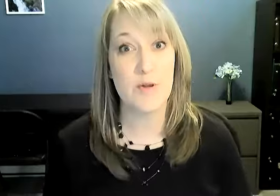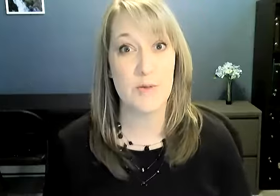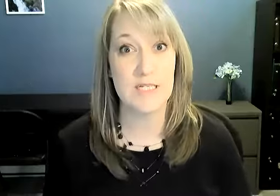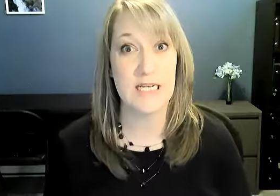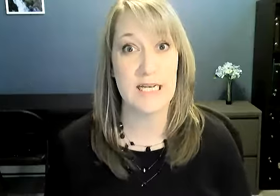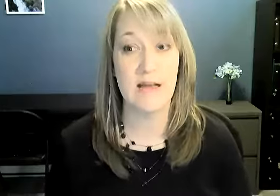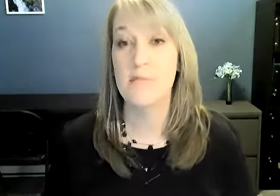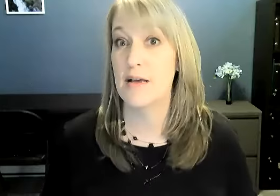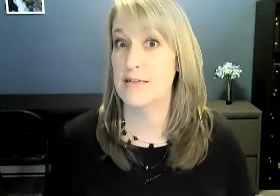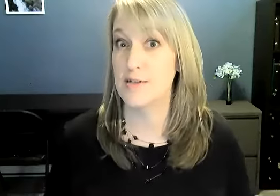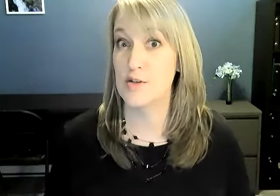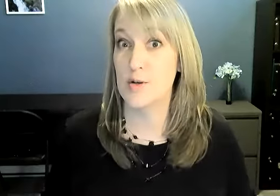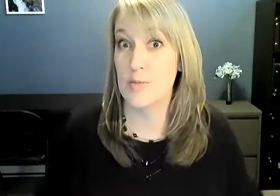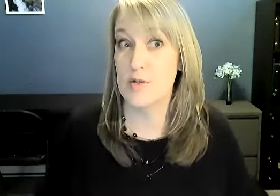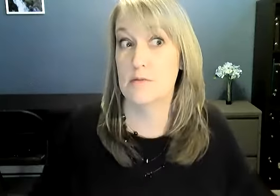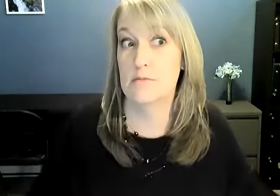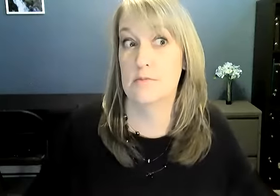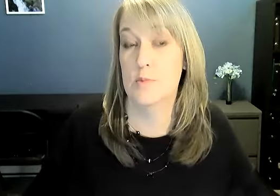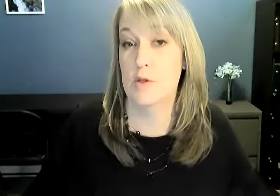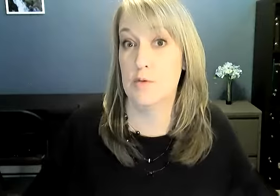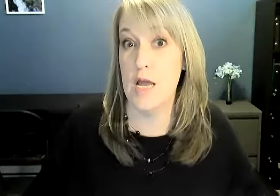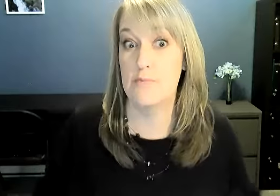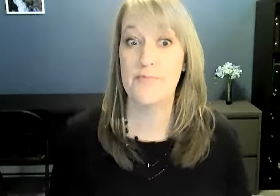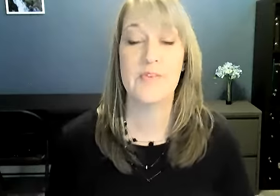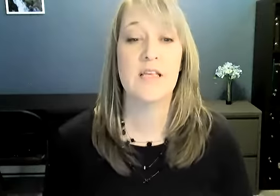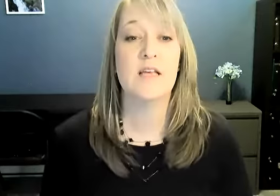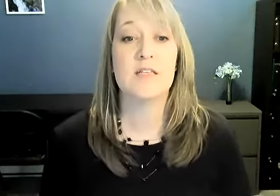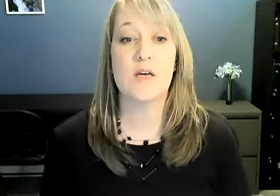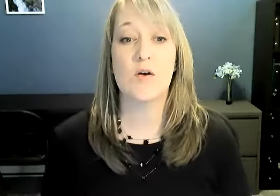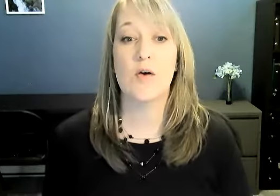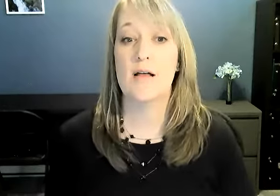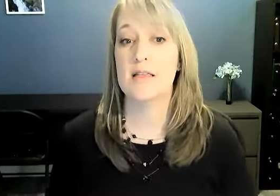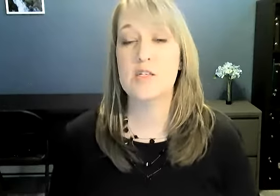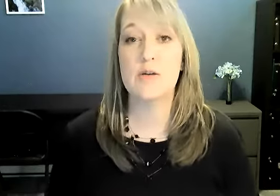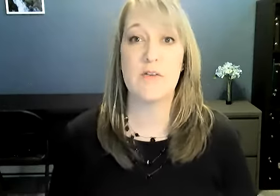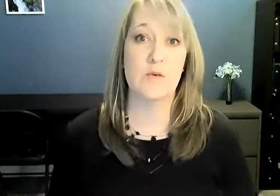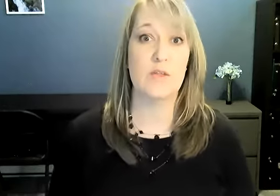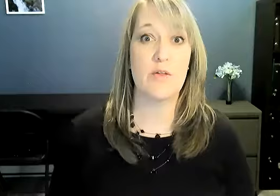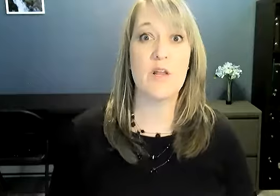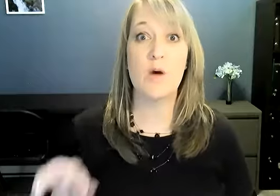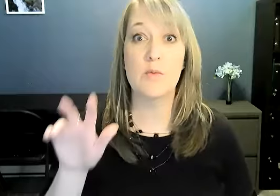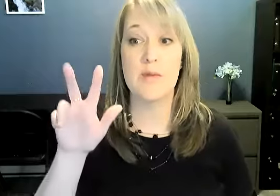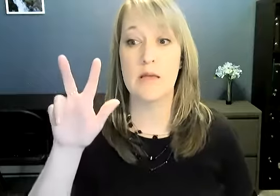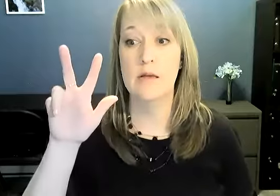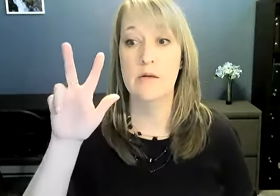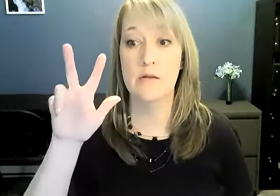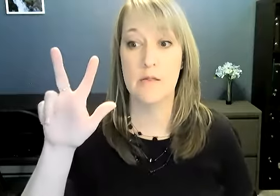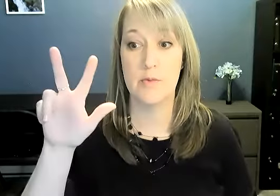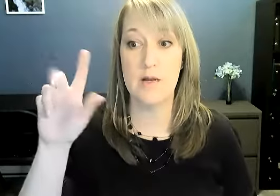31 to 99, as long as you know numbers 1 through 9. So let's do a few. So 31 would be 3,